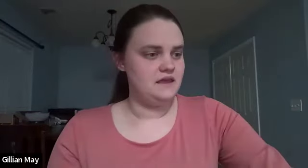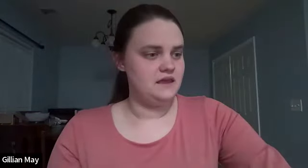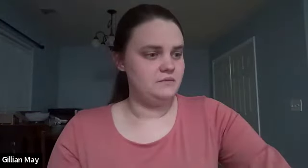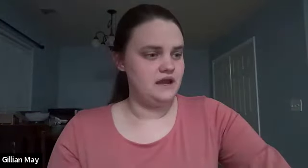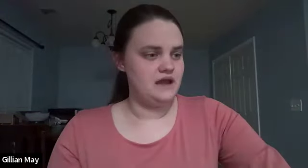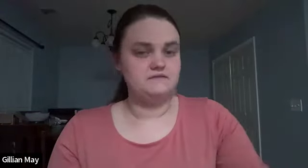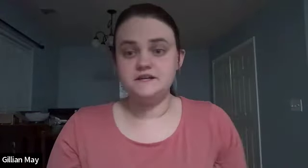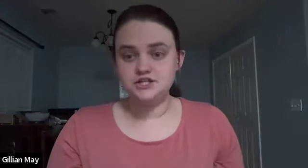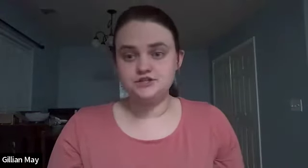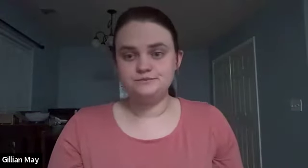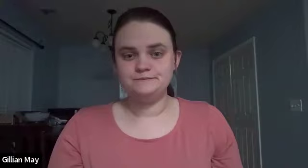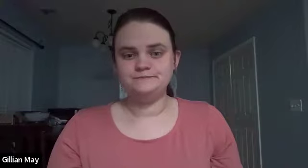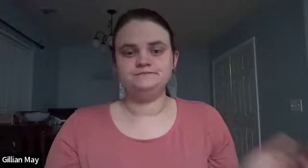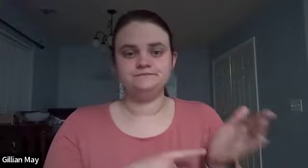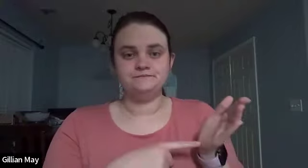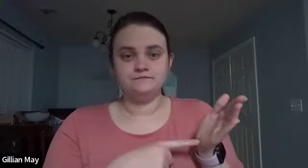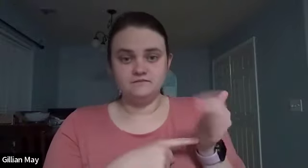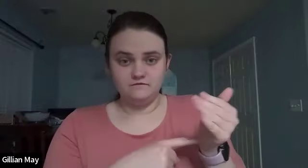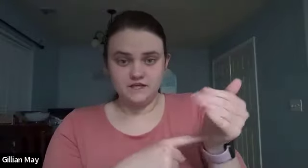Then we had fish.